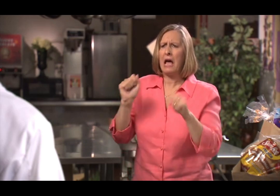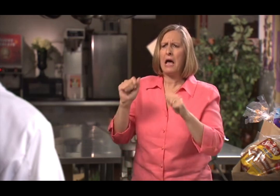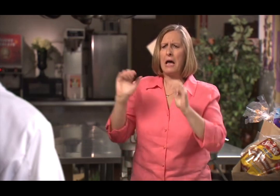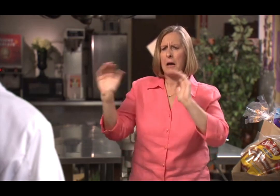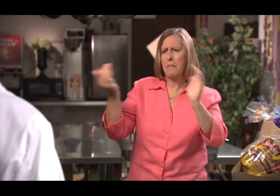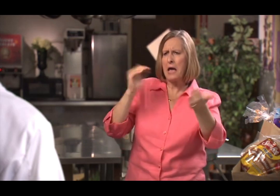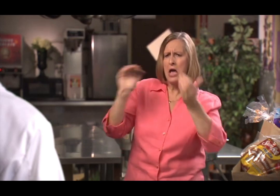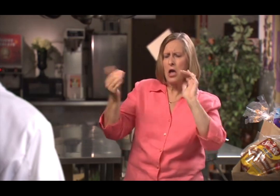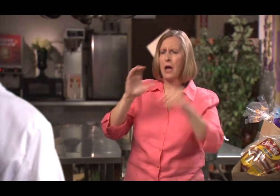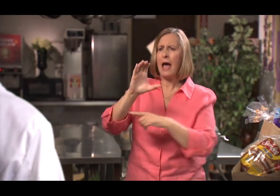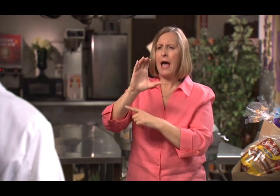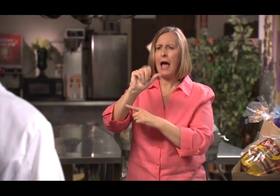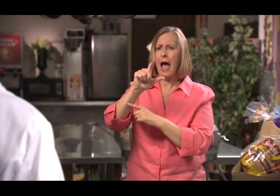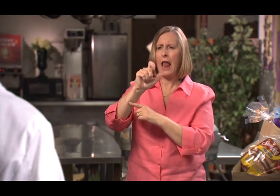to select the healthier option.